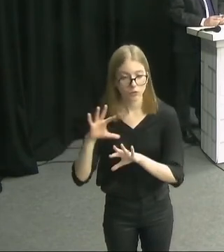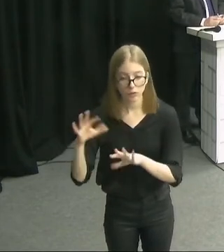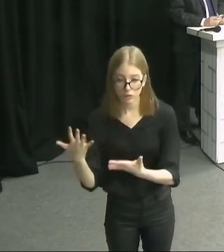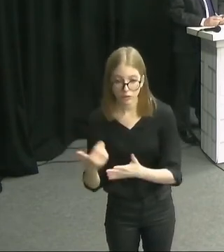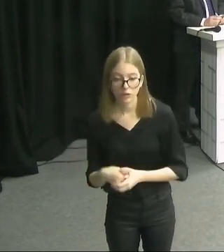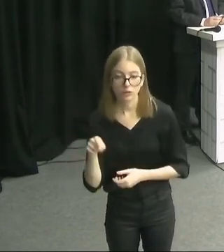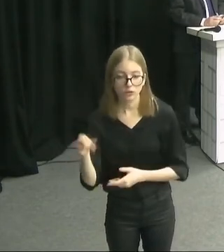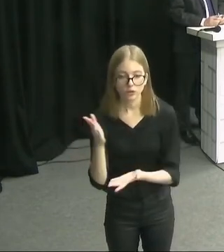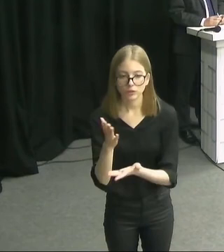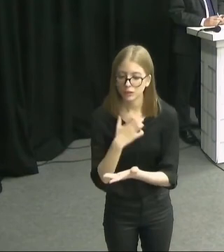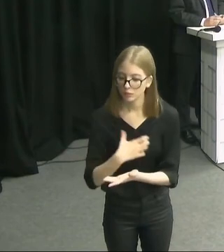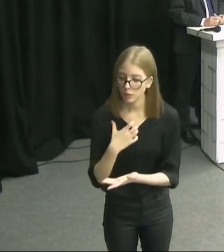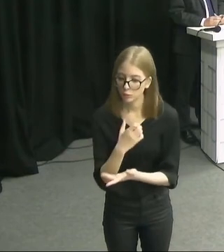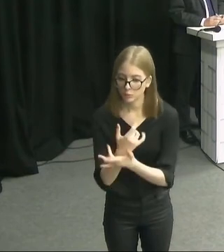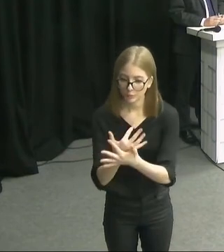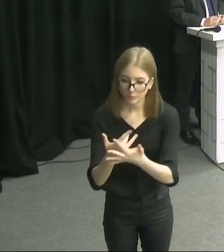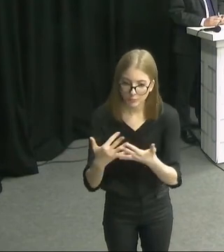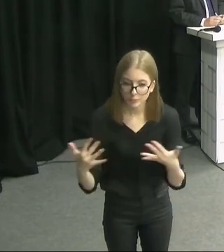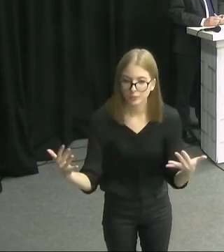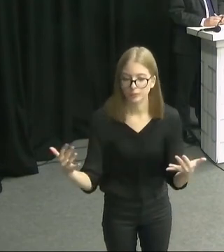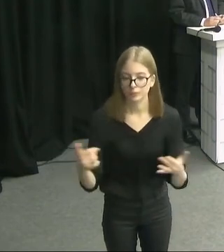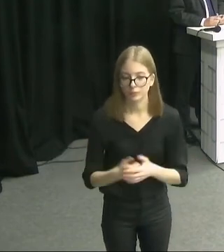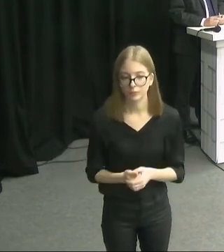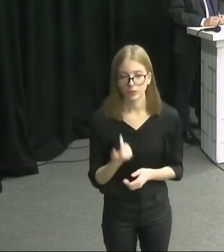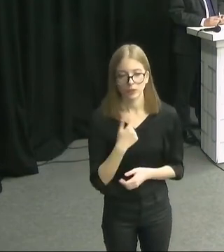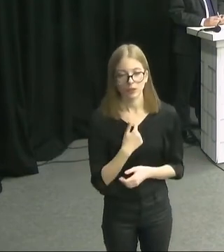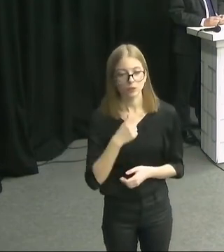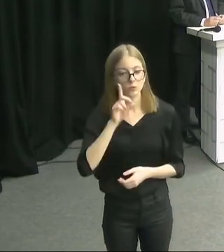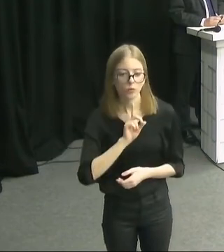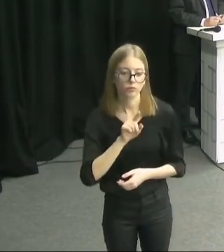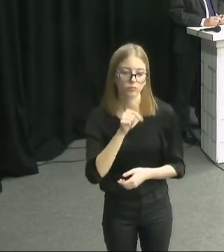Now, we talked a lot about finances during the previous two debates.